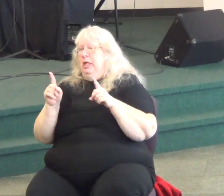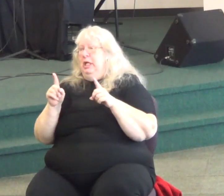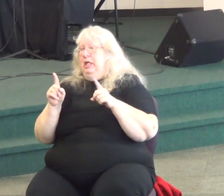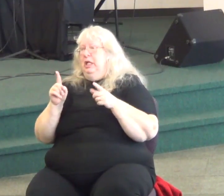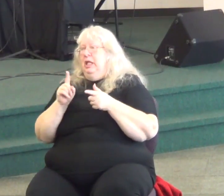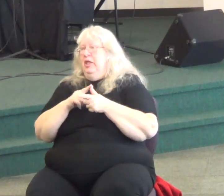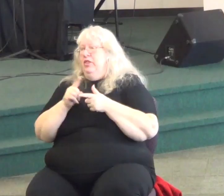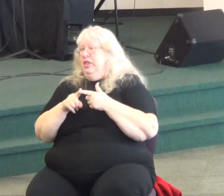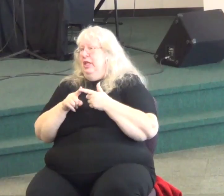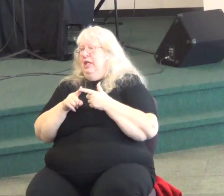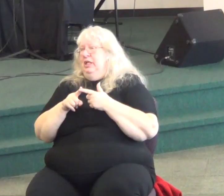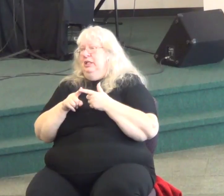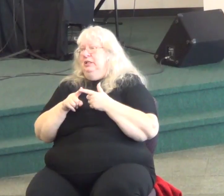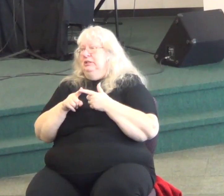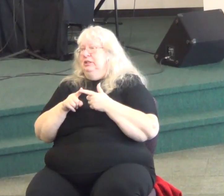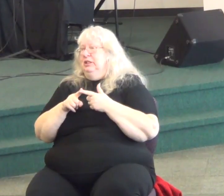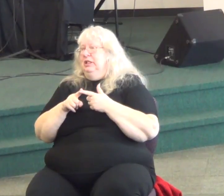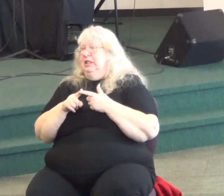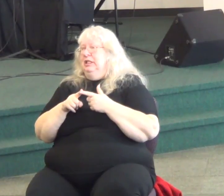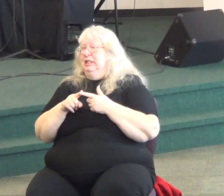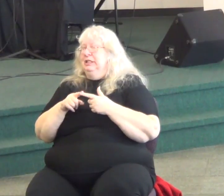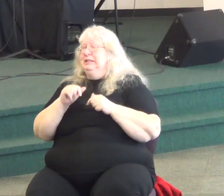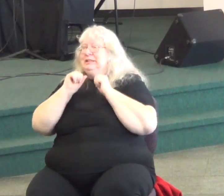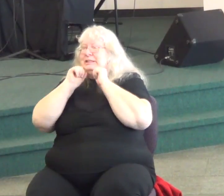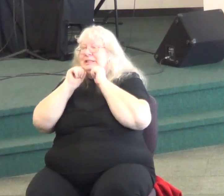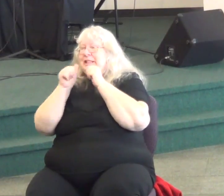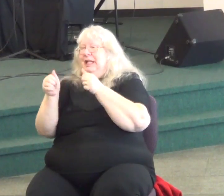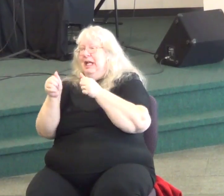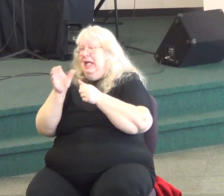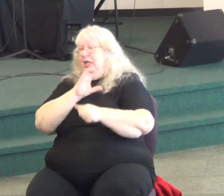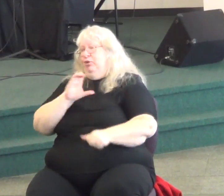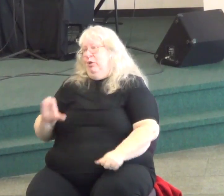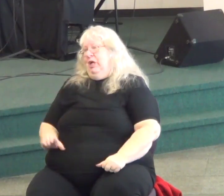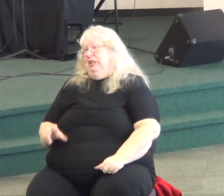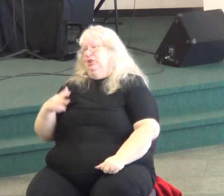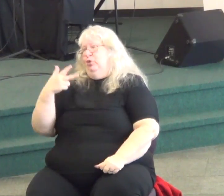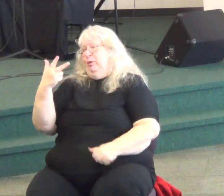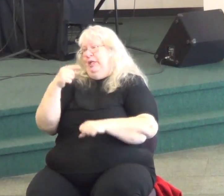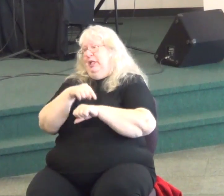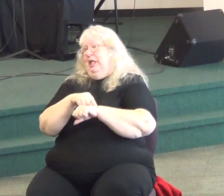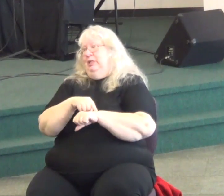times. Judas has walked with him for 3 years.